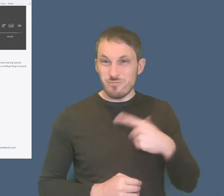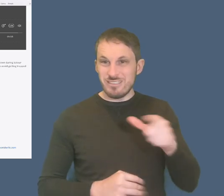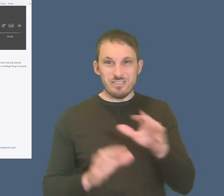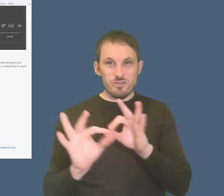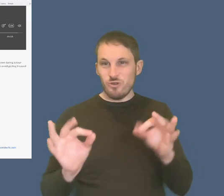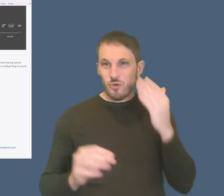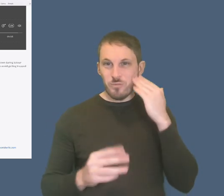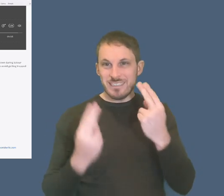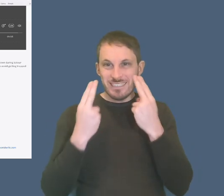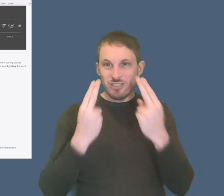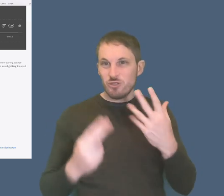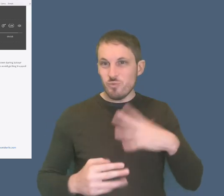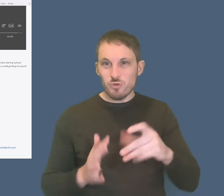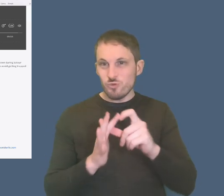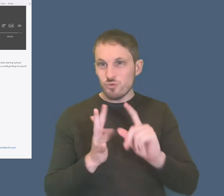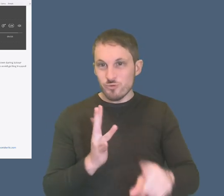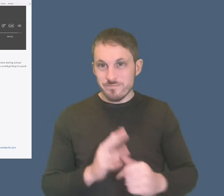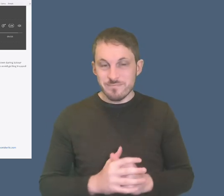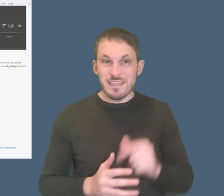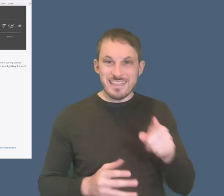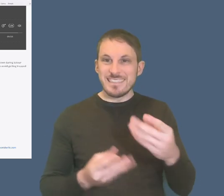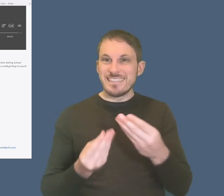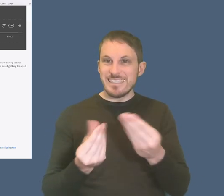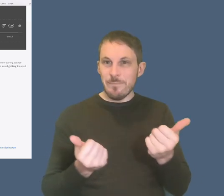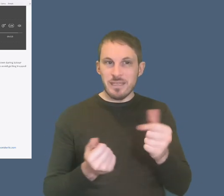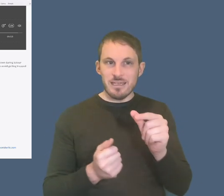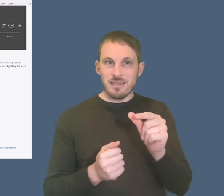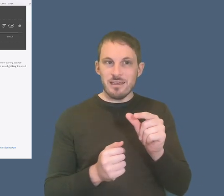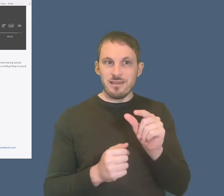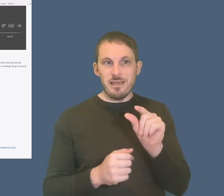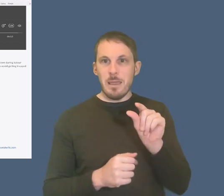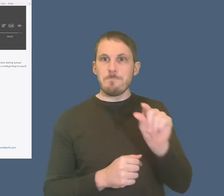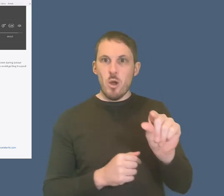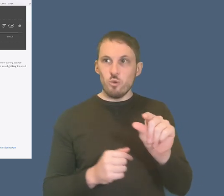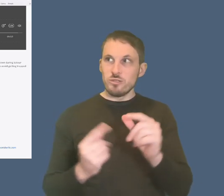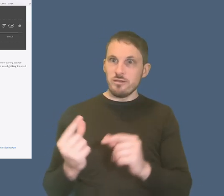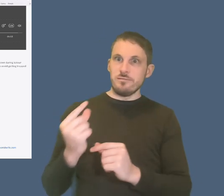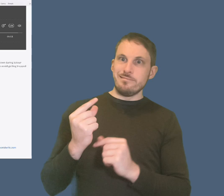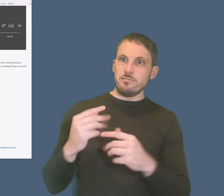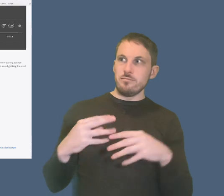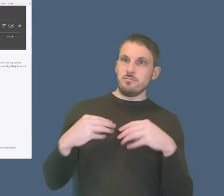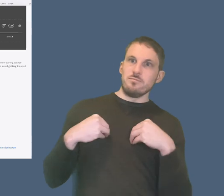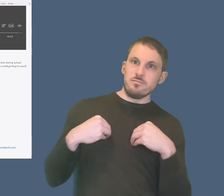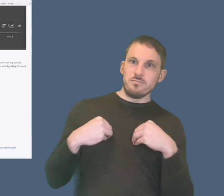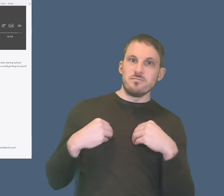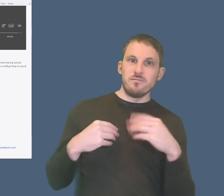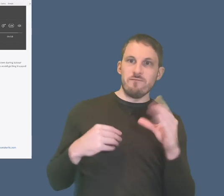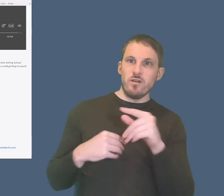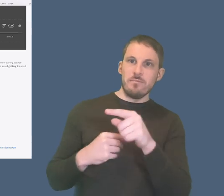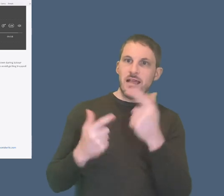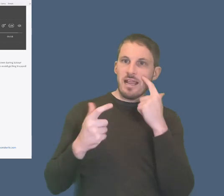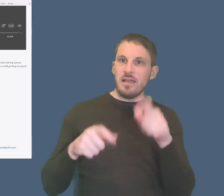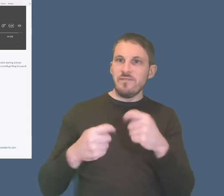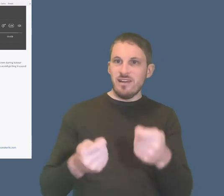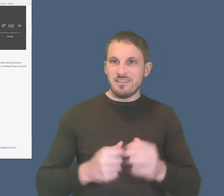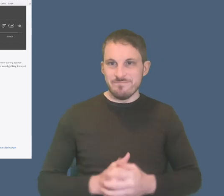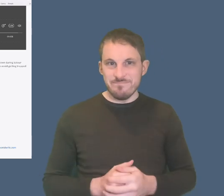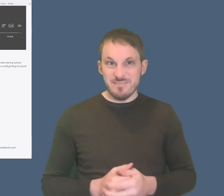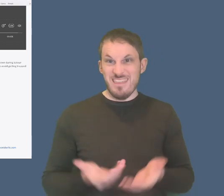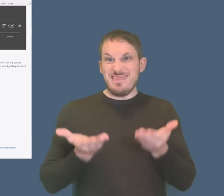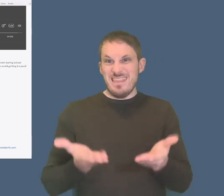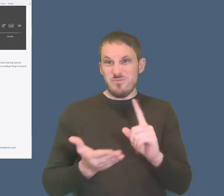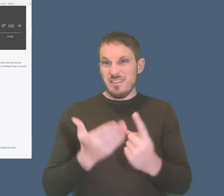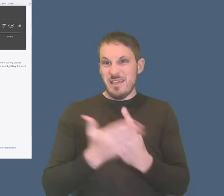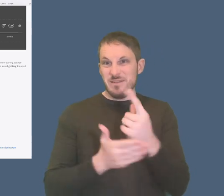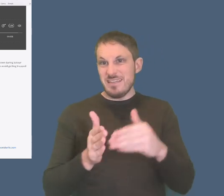instinctually want to do. This is something that's imposed on them by the space that they're in and by the care providers. So that's what's happening now. And I'm not